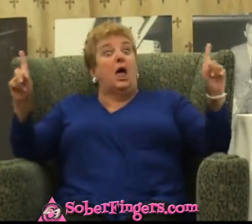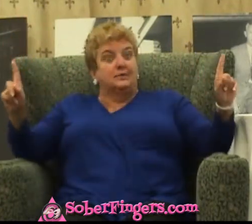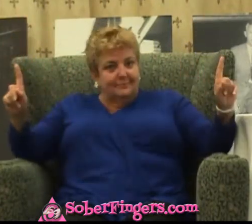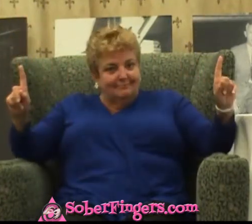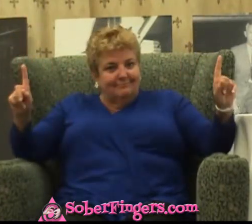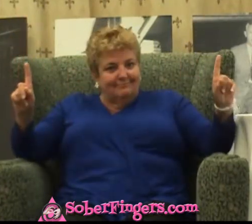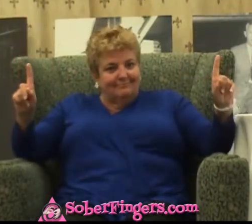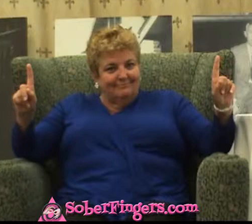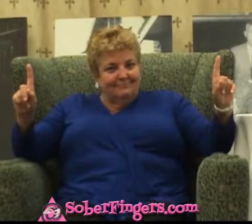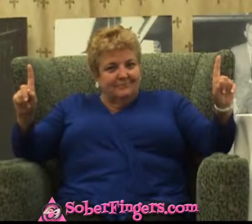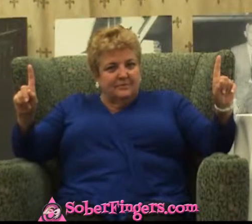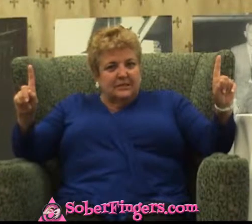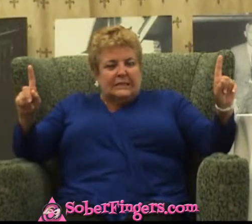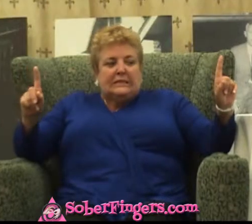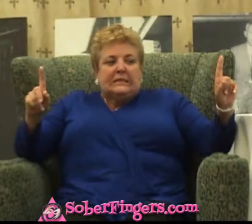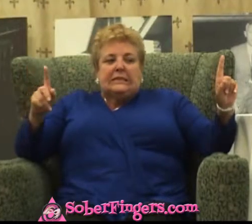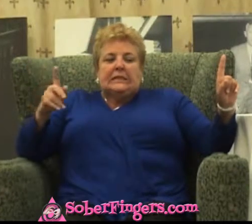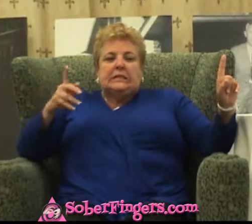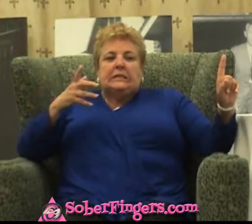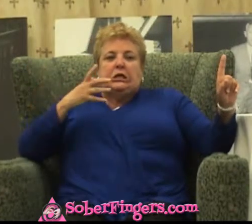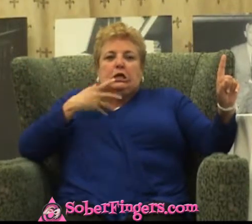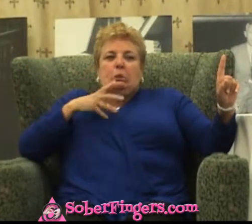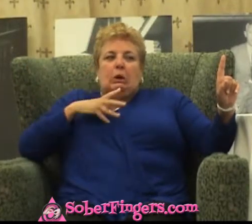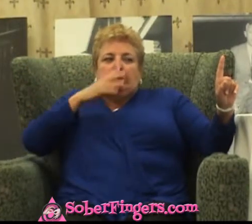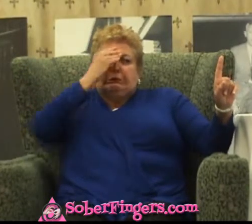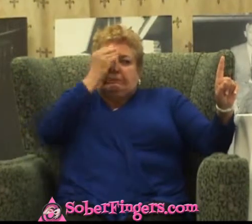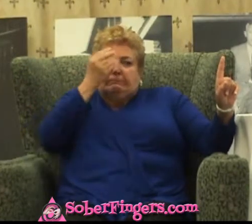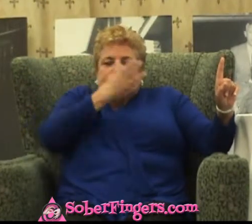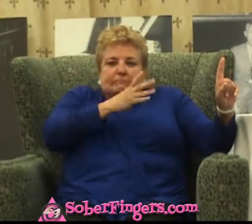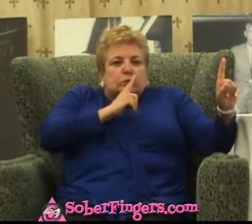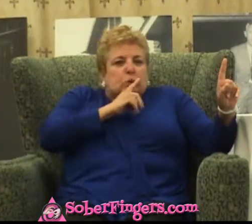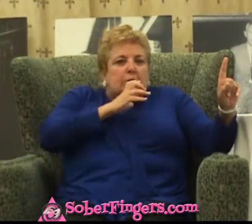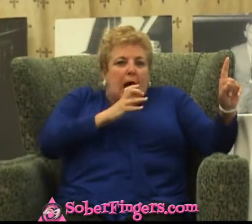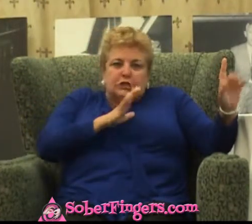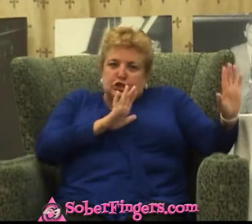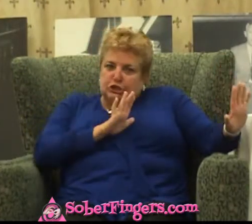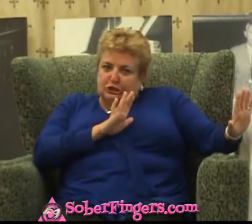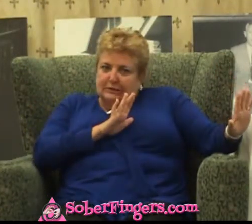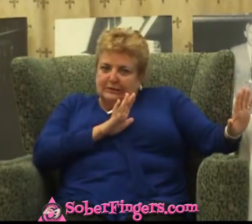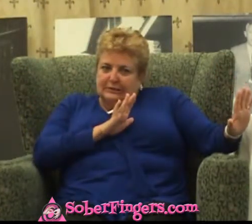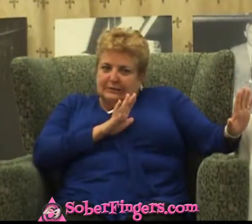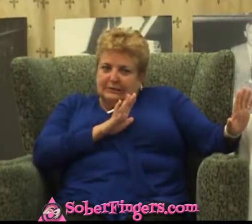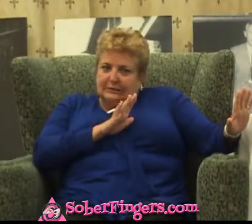you don't want to give your sponsor too much information, you know?